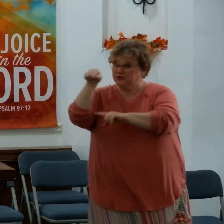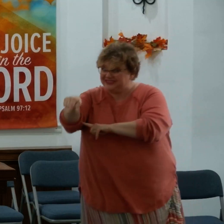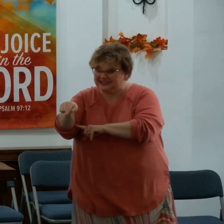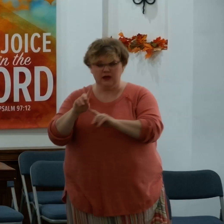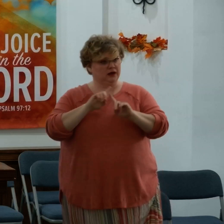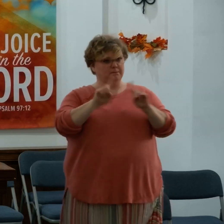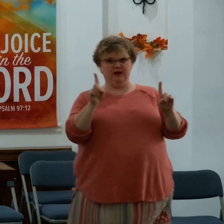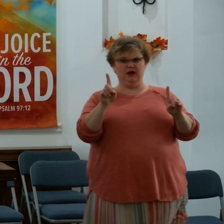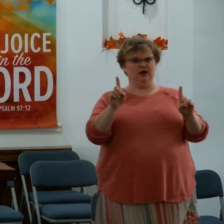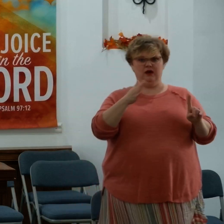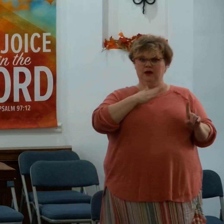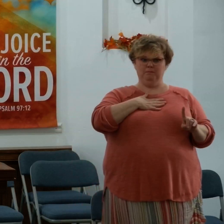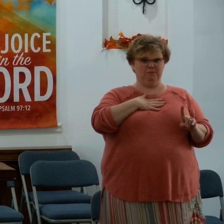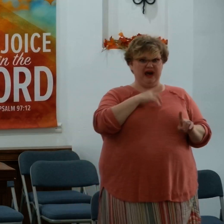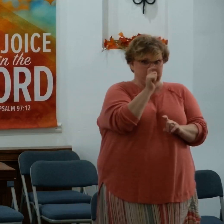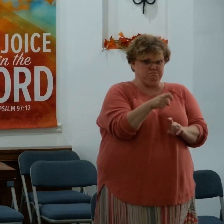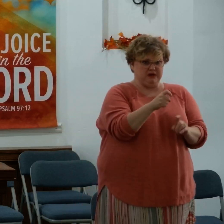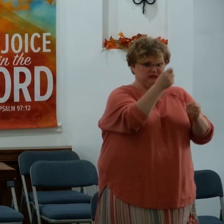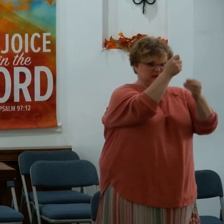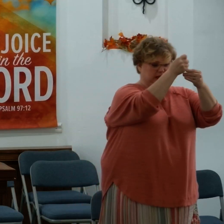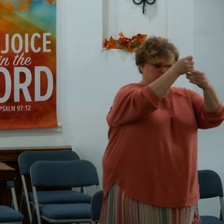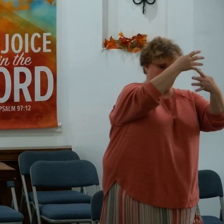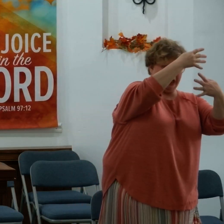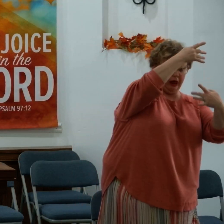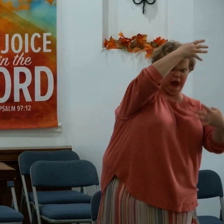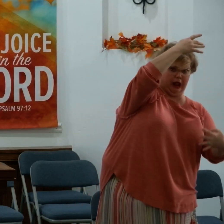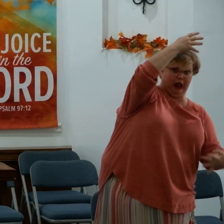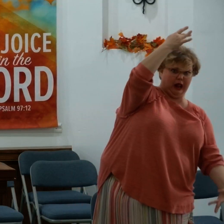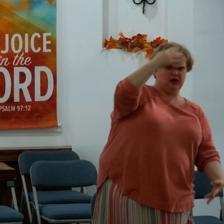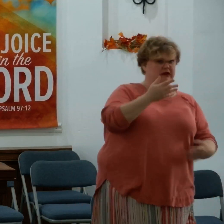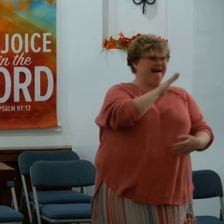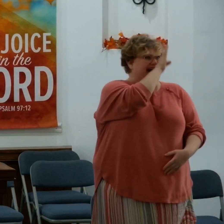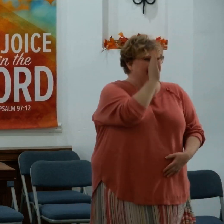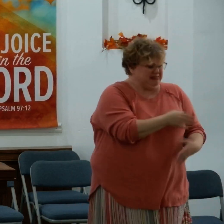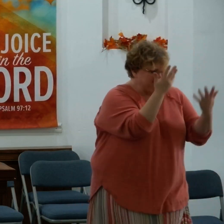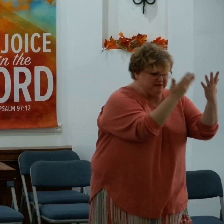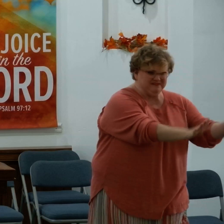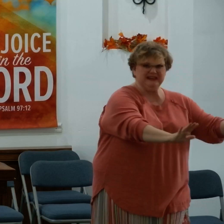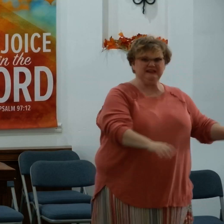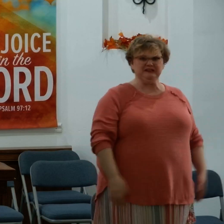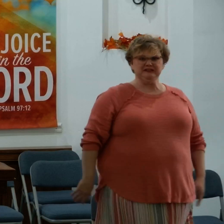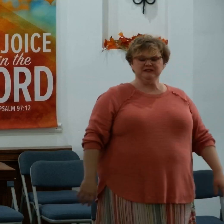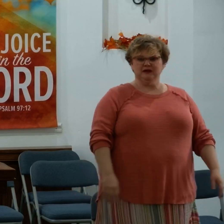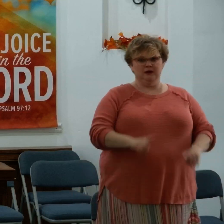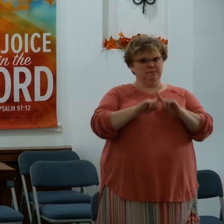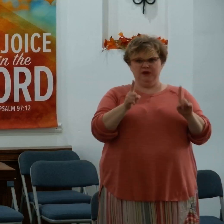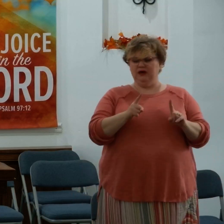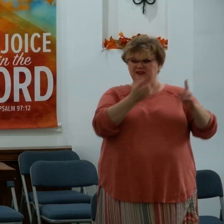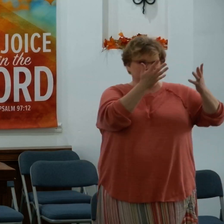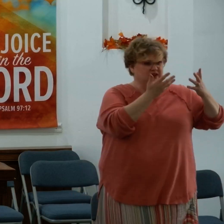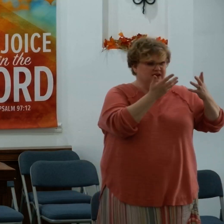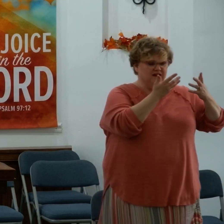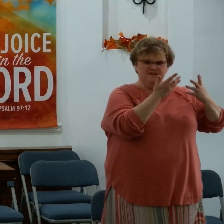my got-to list was long. And somehow or other, I never finished the got-to list. Well, boy, as soon as you finish hoeing that